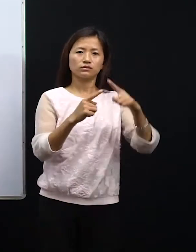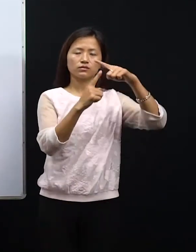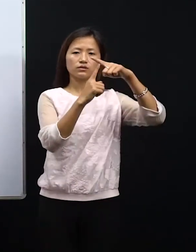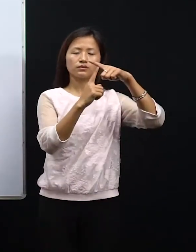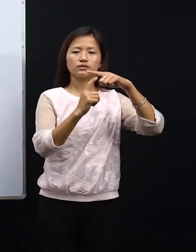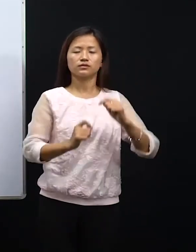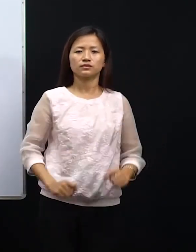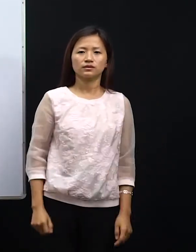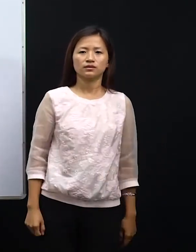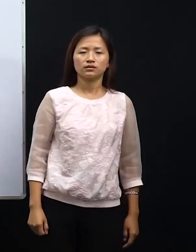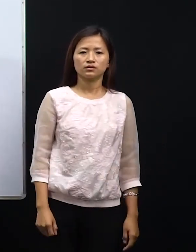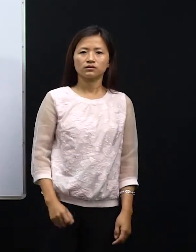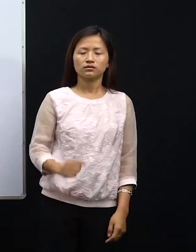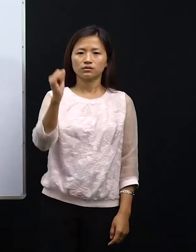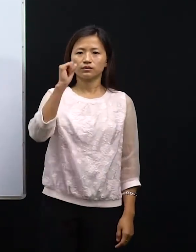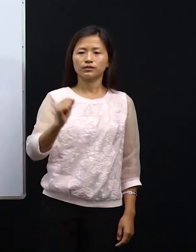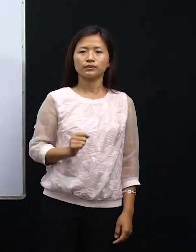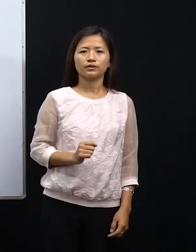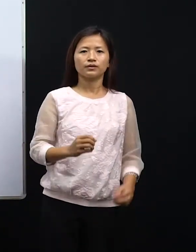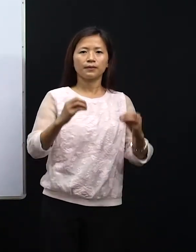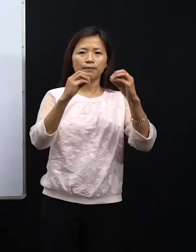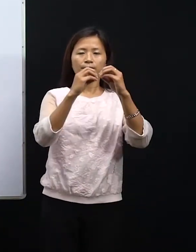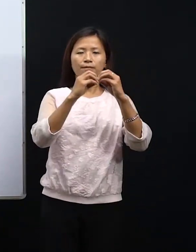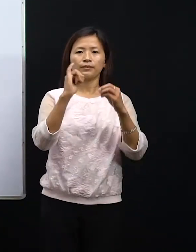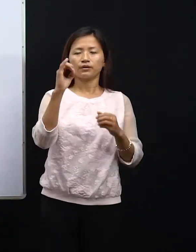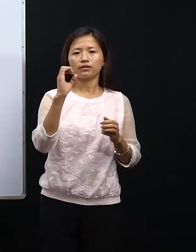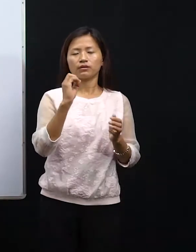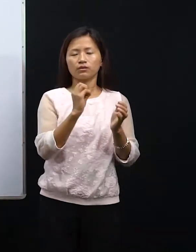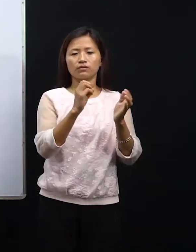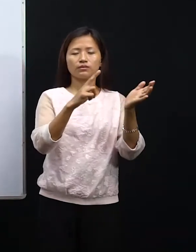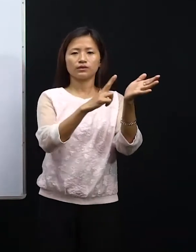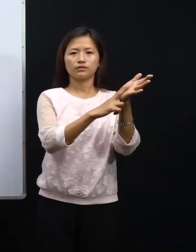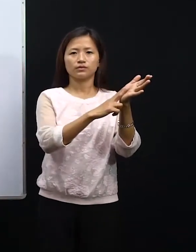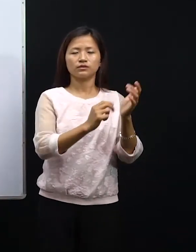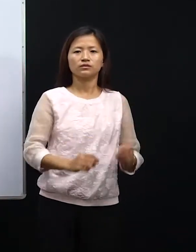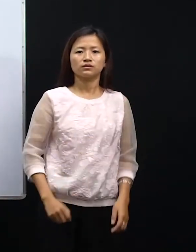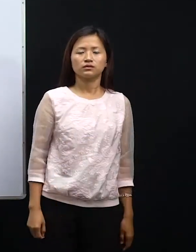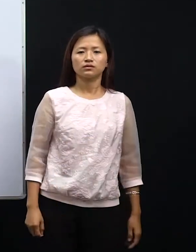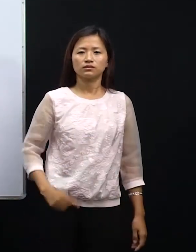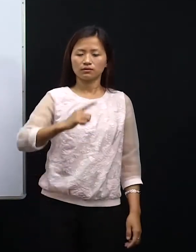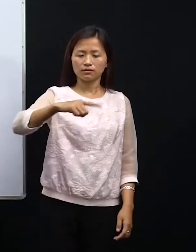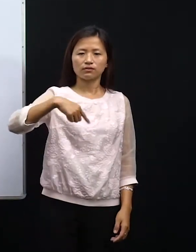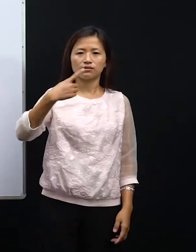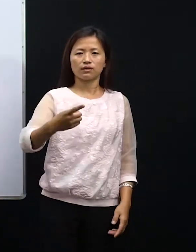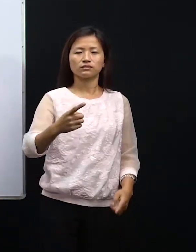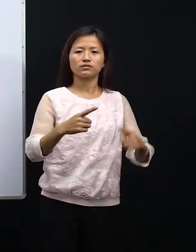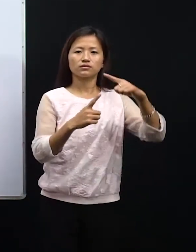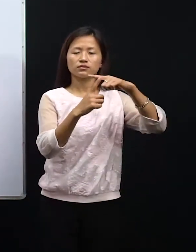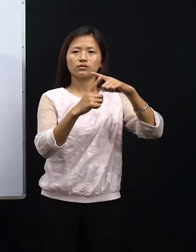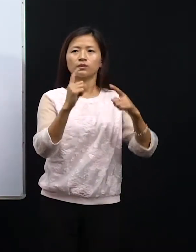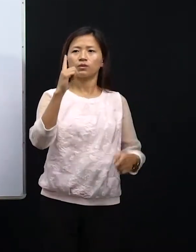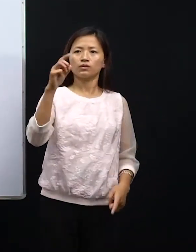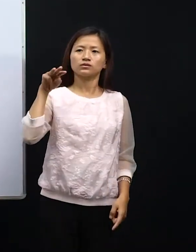plus y, 2 terms, so it will be a binomial, right? And the next term is